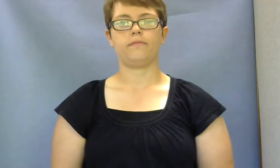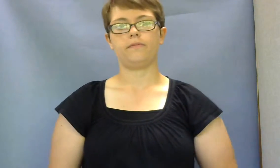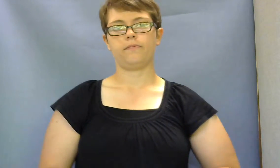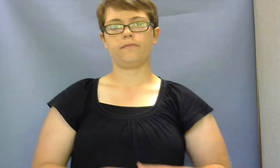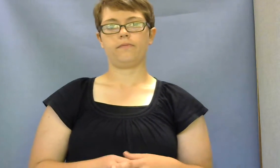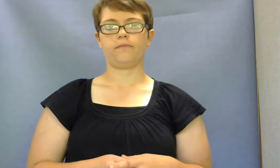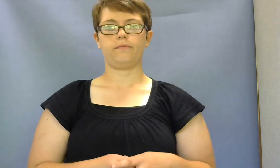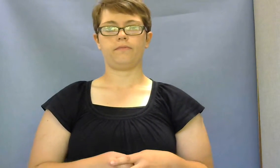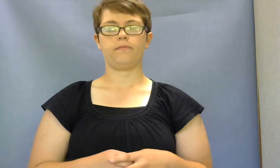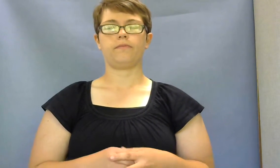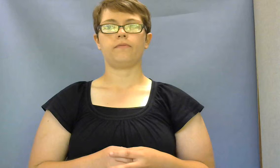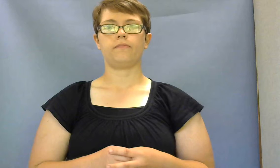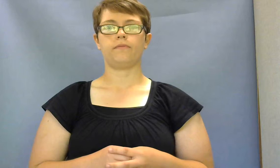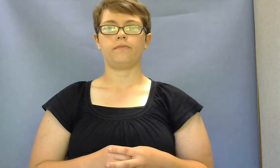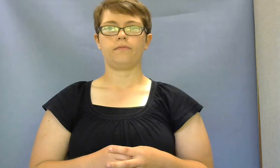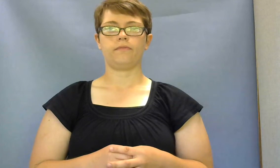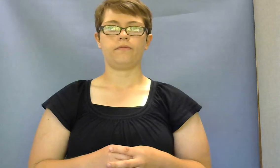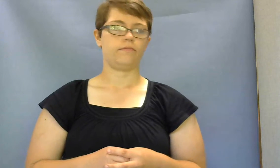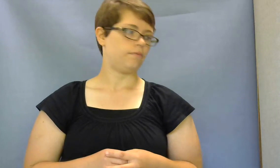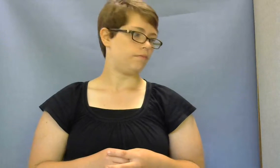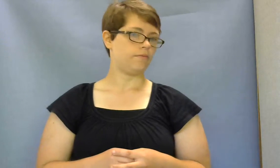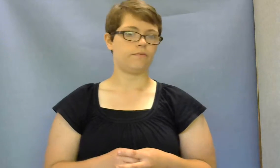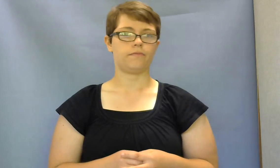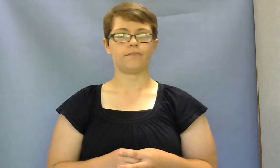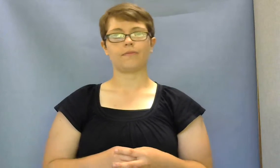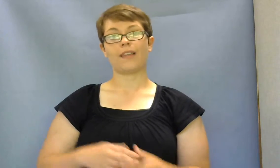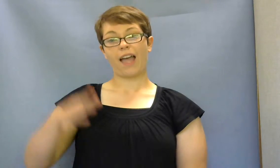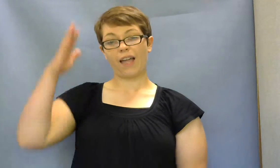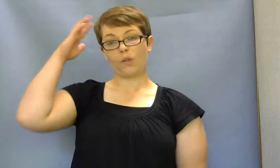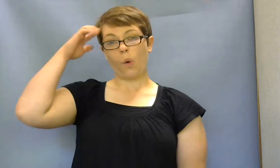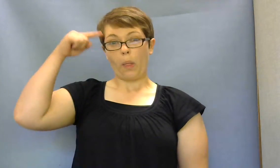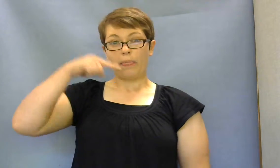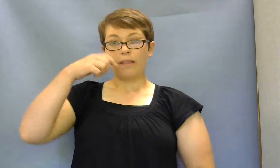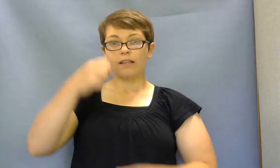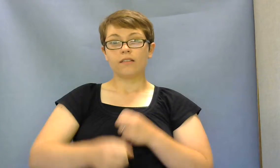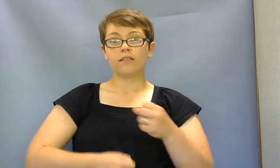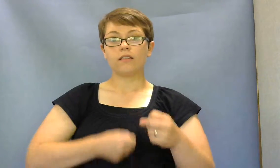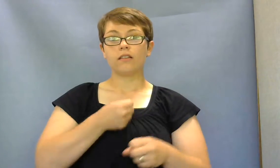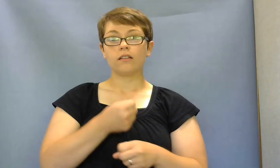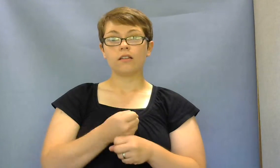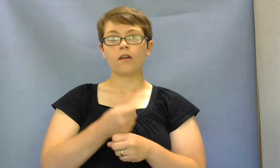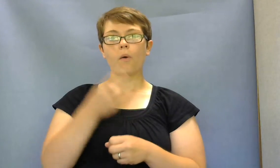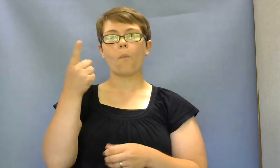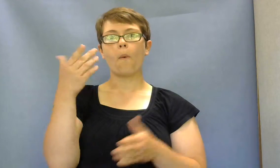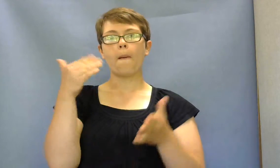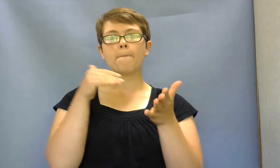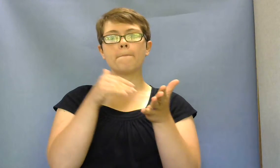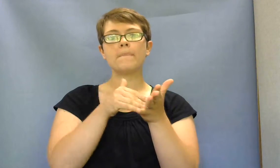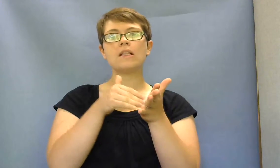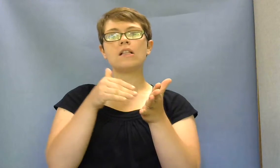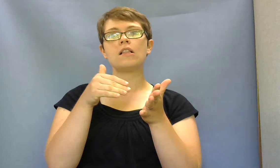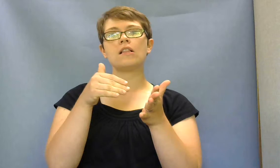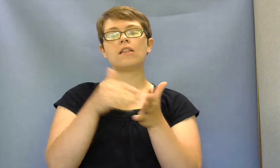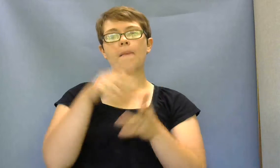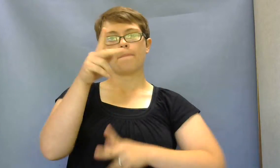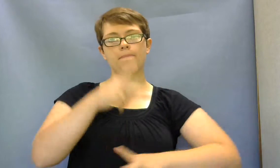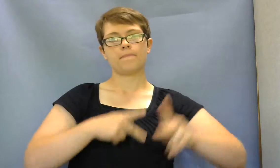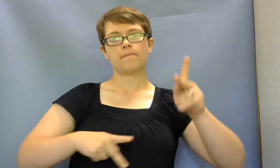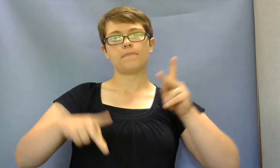I know that this year 1 million people will commit suicide. It's one every 40 seconds. I know today there are 120